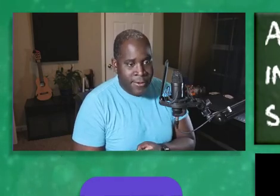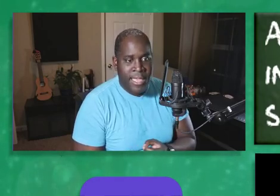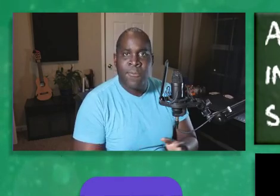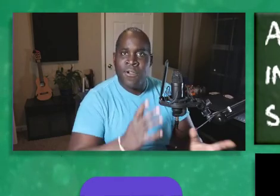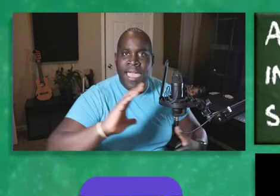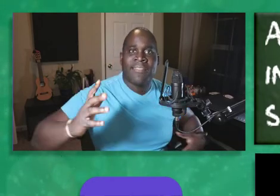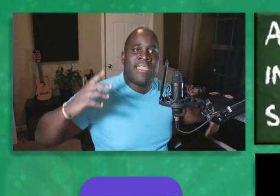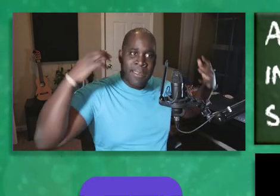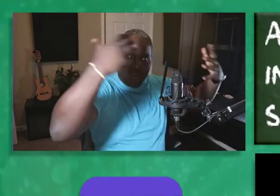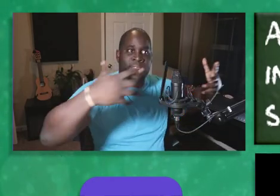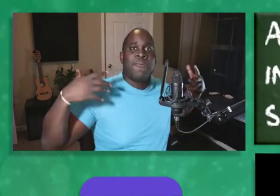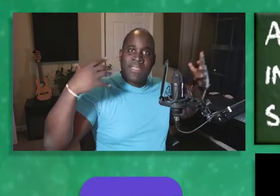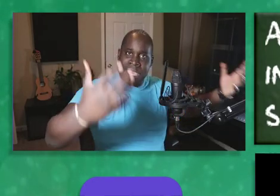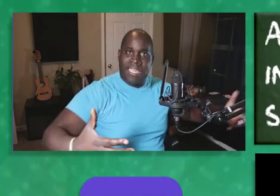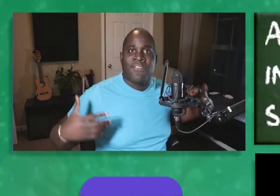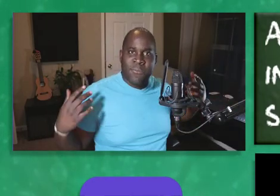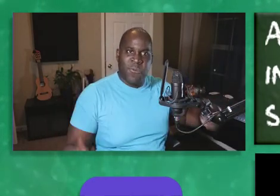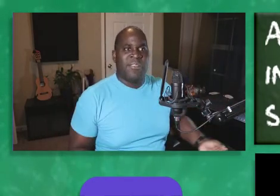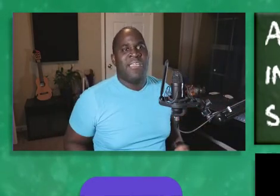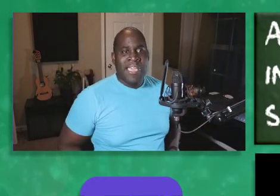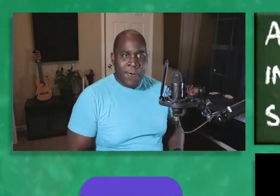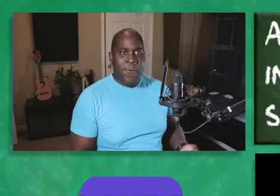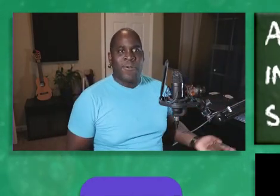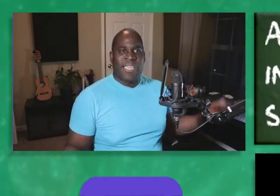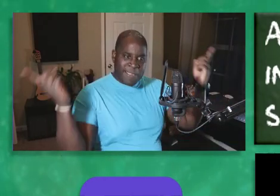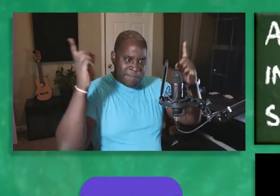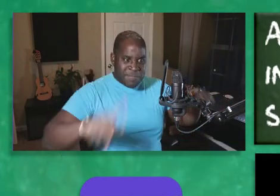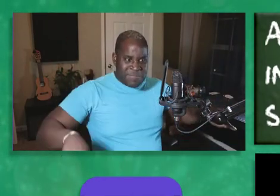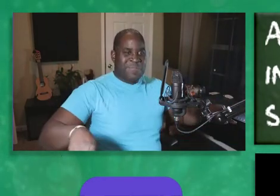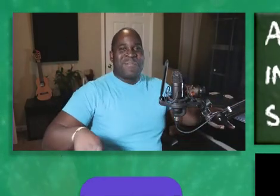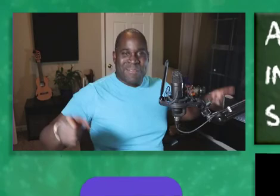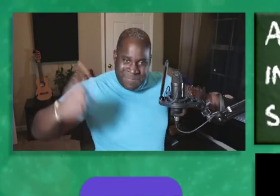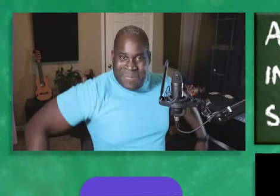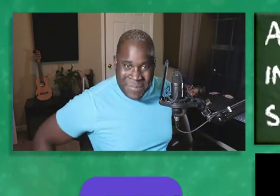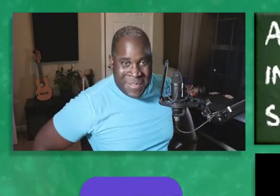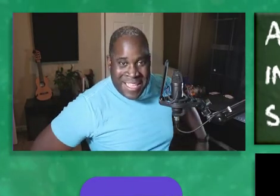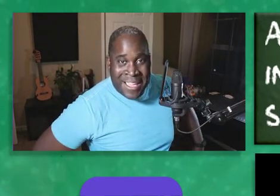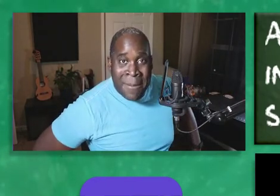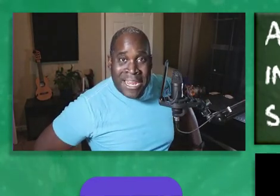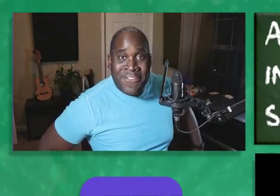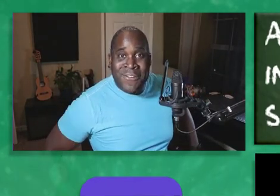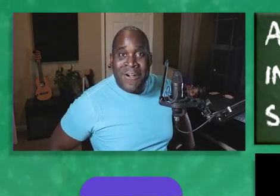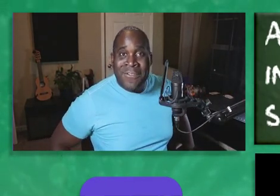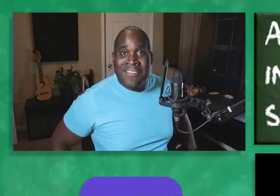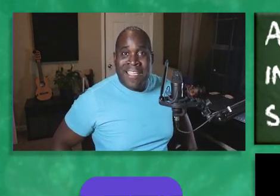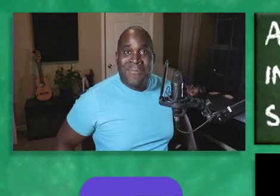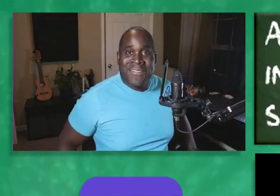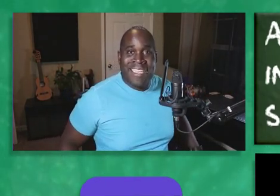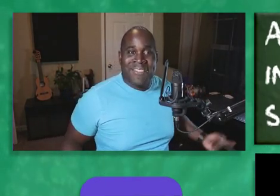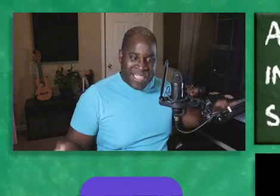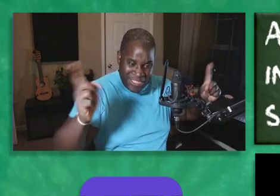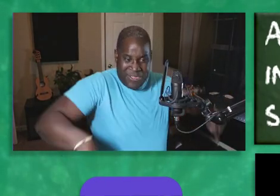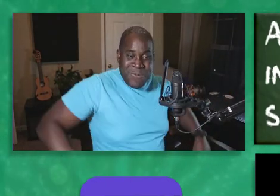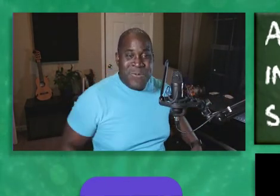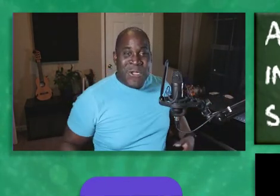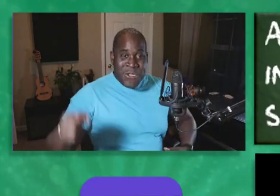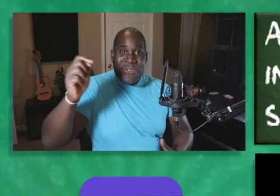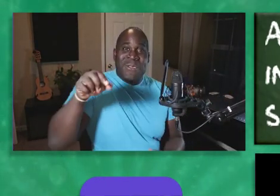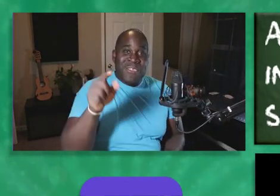signs that are like more of acting and I'm just like really getting into the moment, or like a combination of all the signs put together,